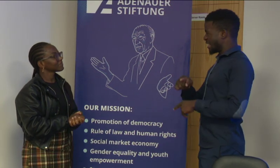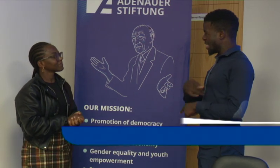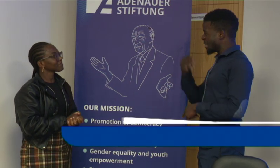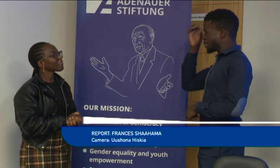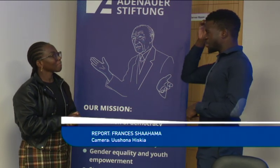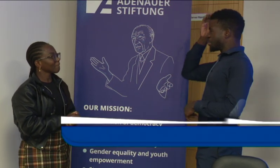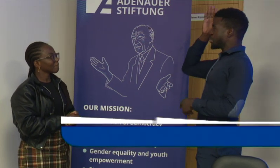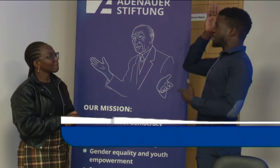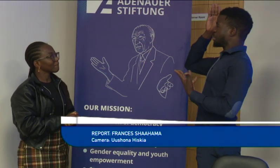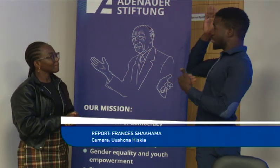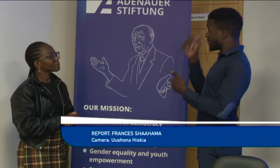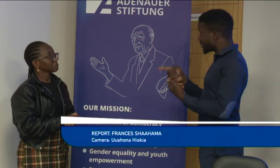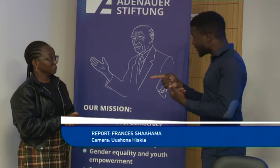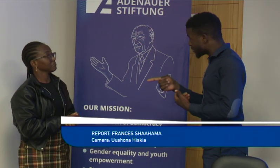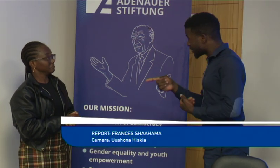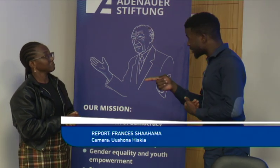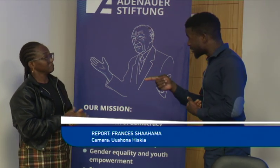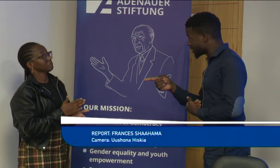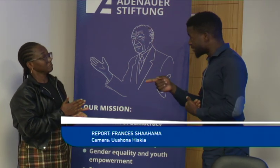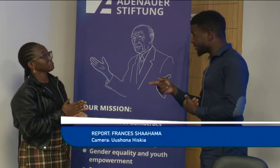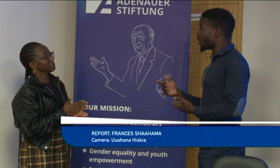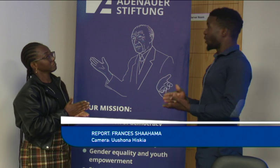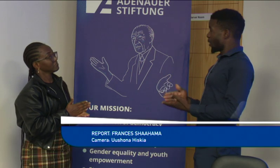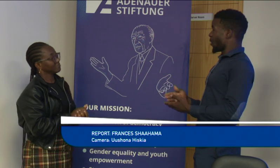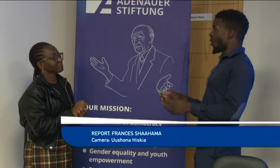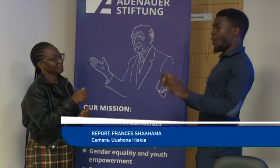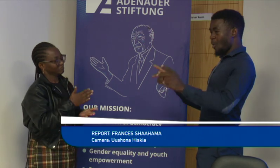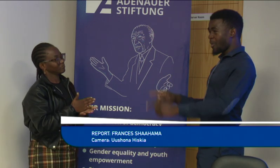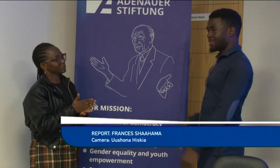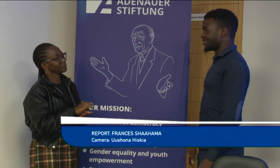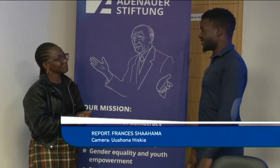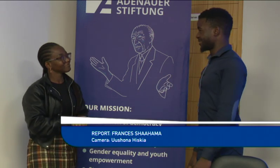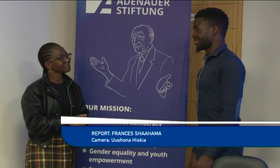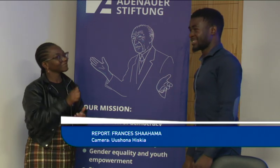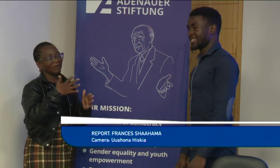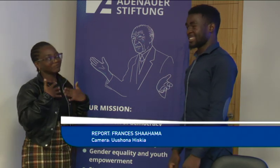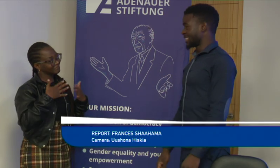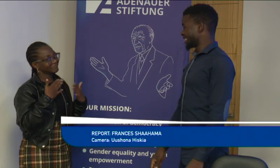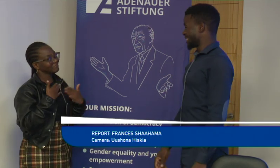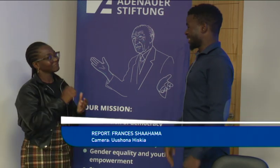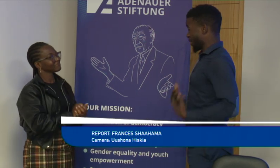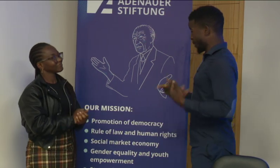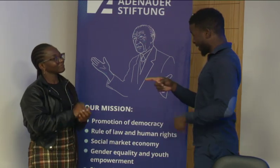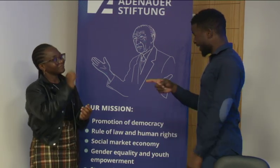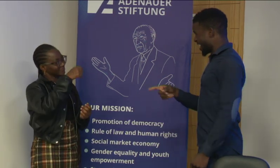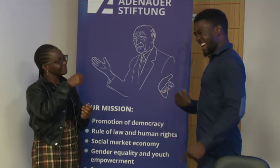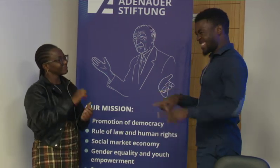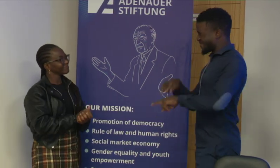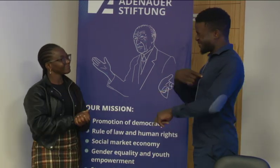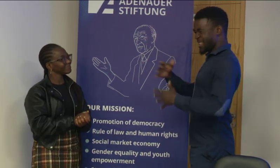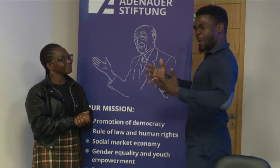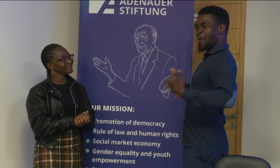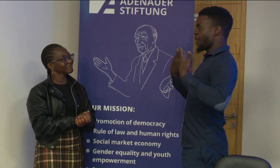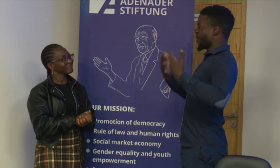Meke Halwodi and Wilbert Matthias are some of the many sign language interpreters attending the sign language training